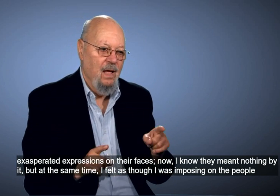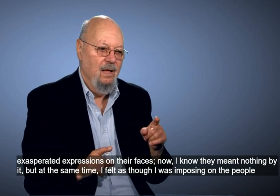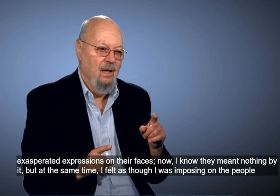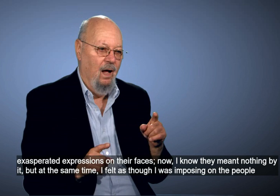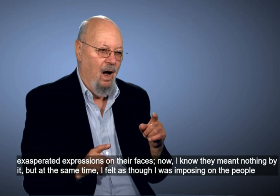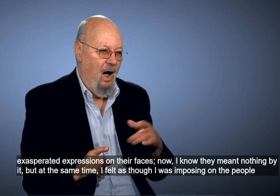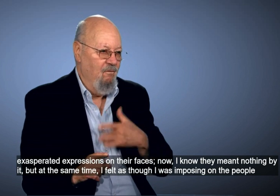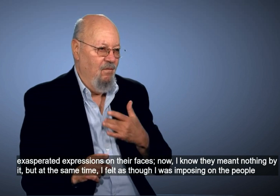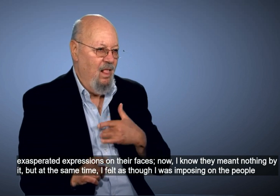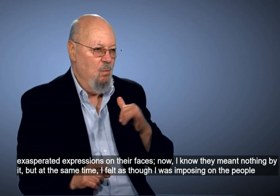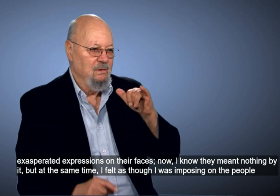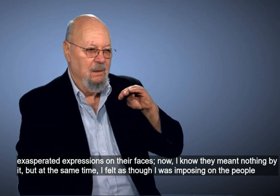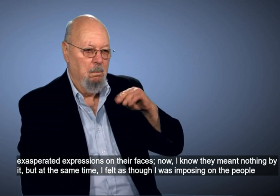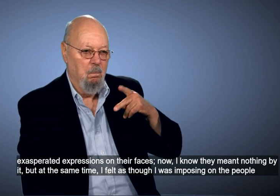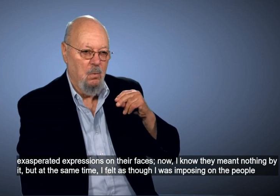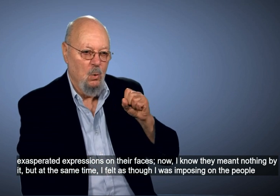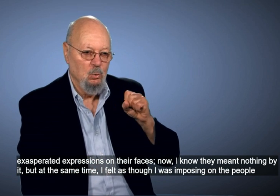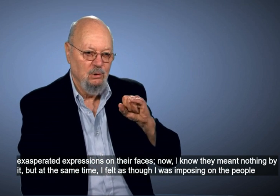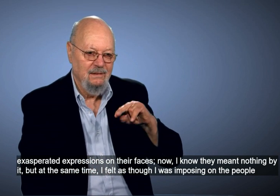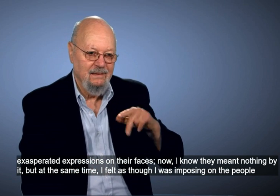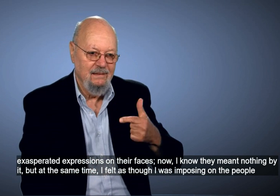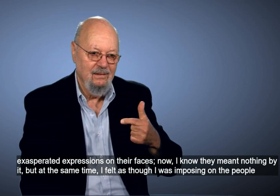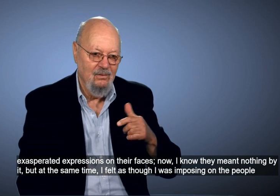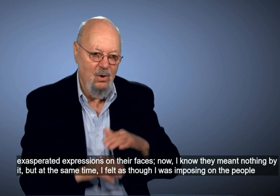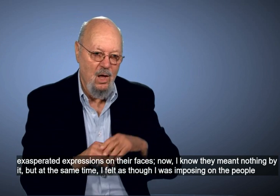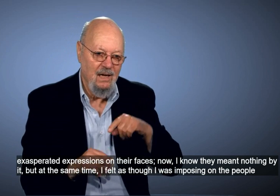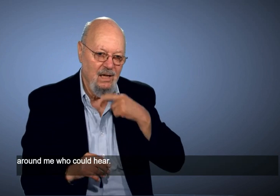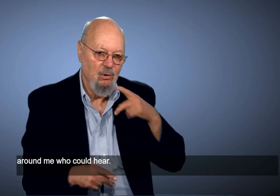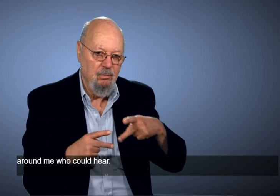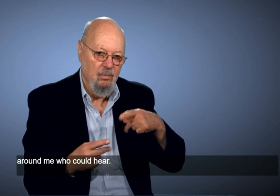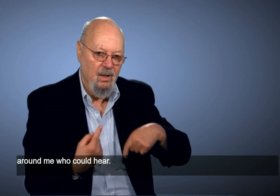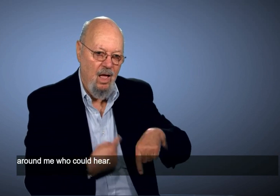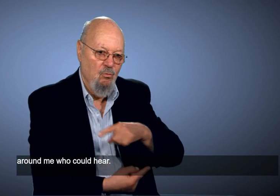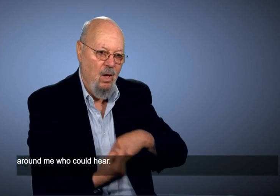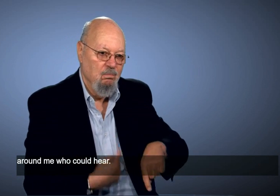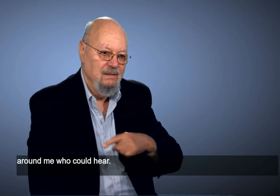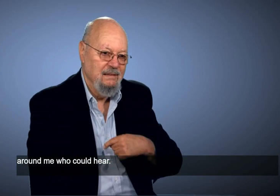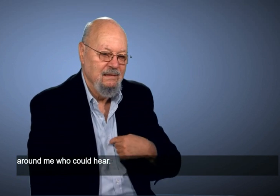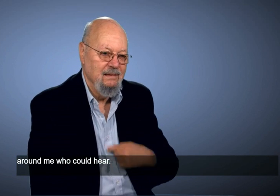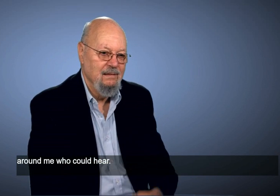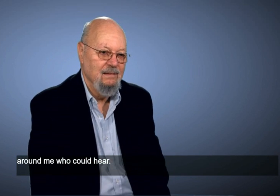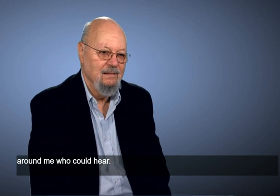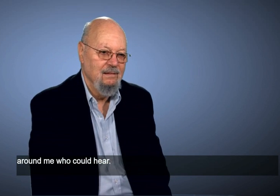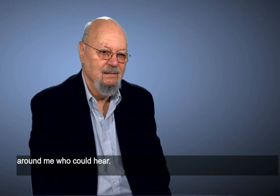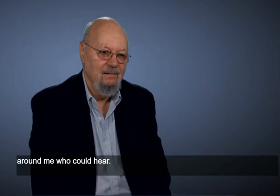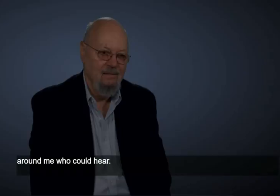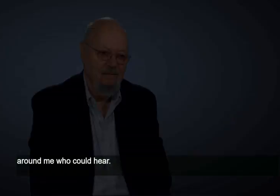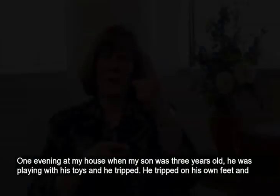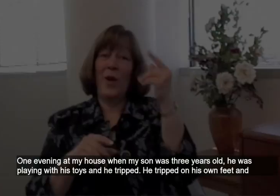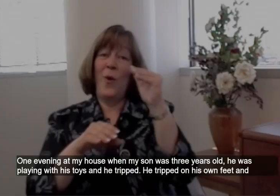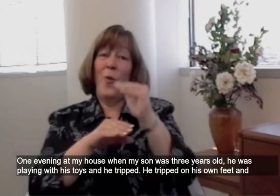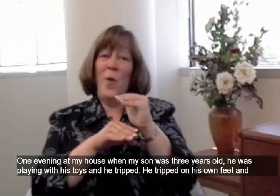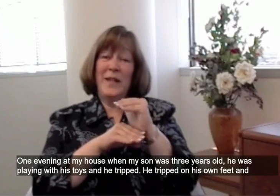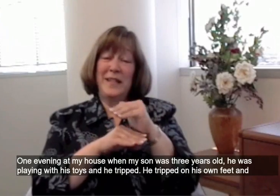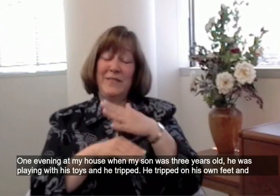nothing by it, but at the same time, I felt as though I was imposing on the people around me who could hear. Well, one evening